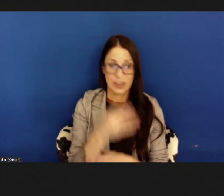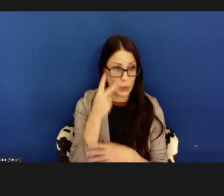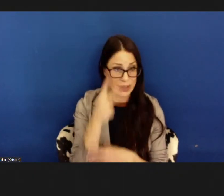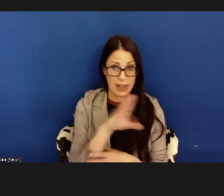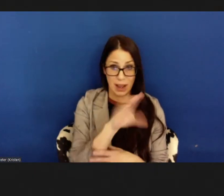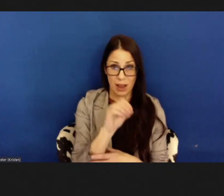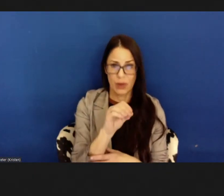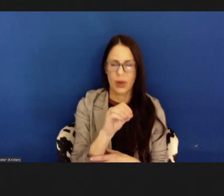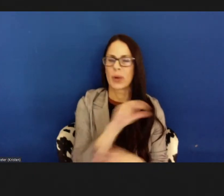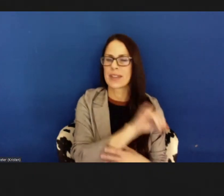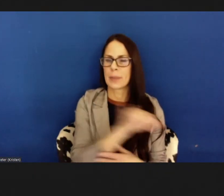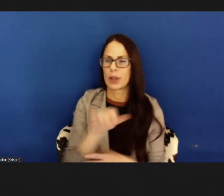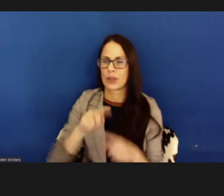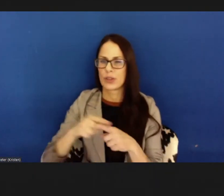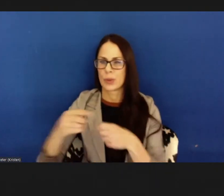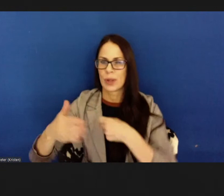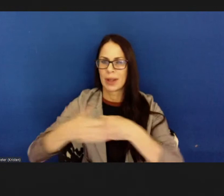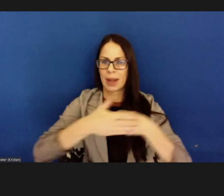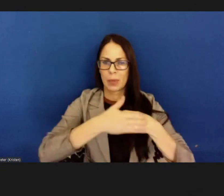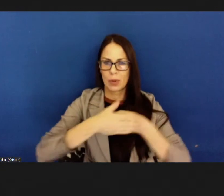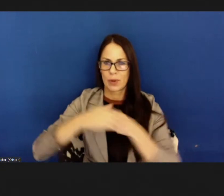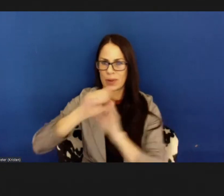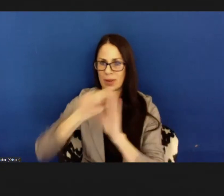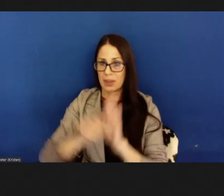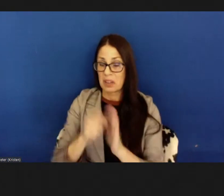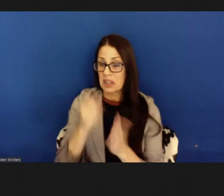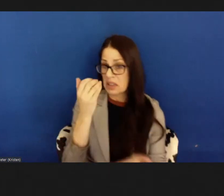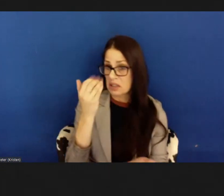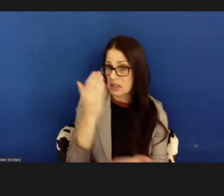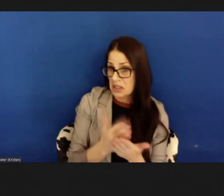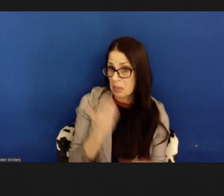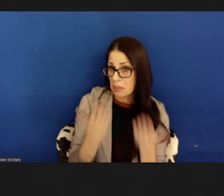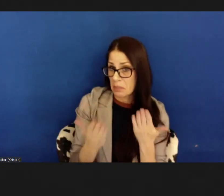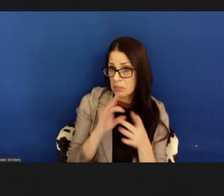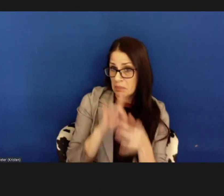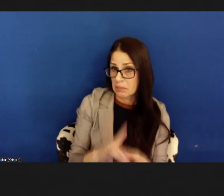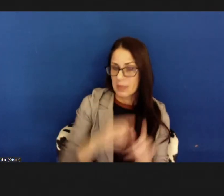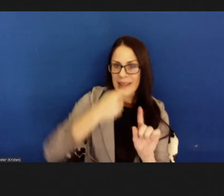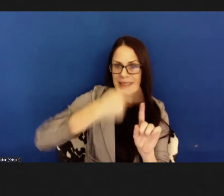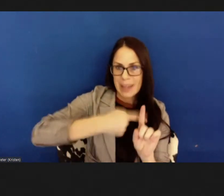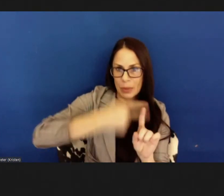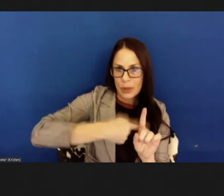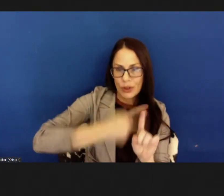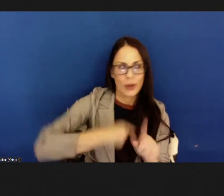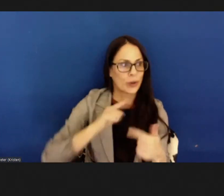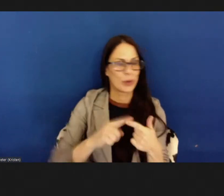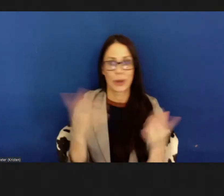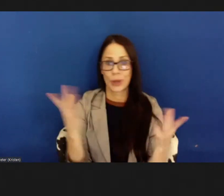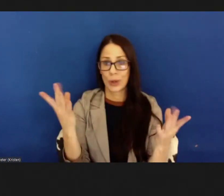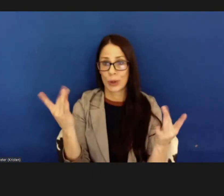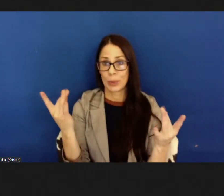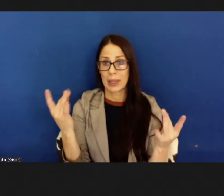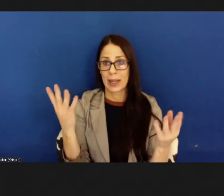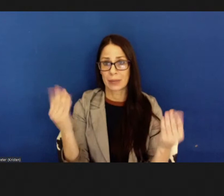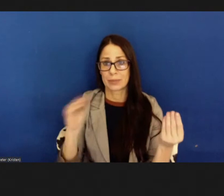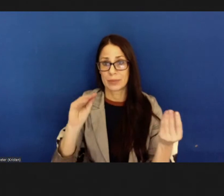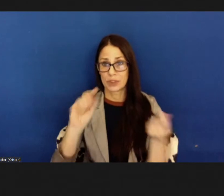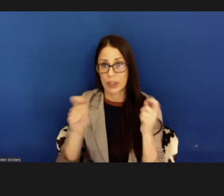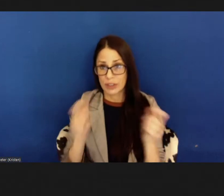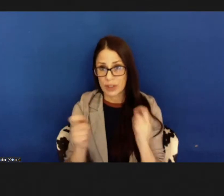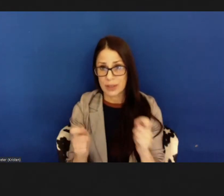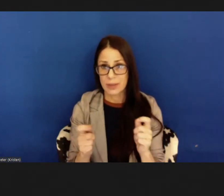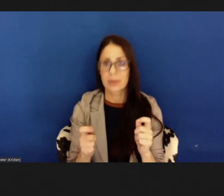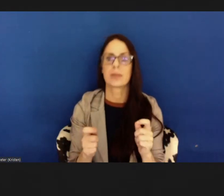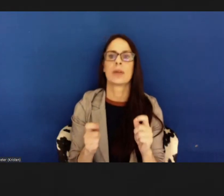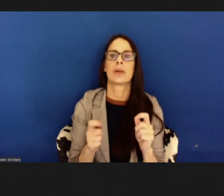neighboring states. So some of it could be temperature, humidity changes. The other factor also is that